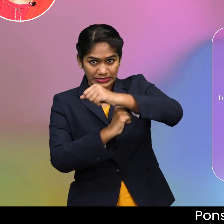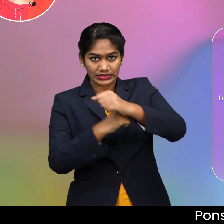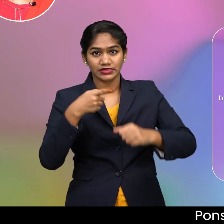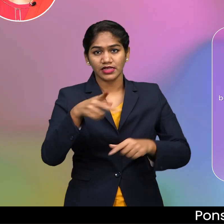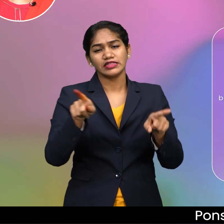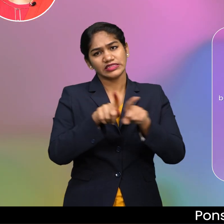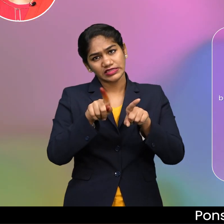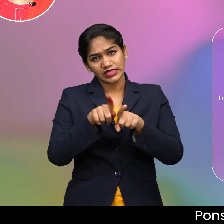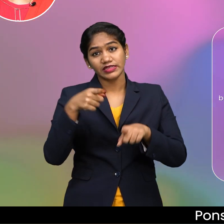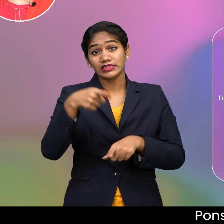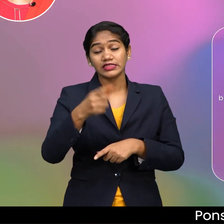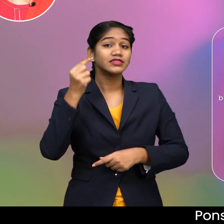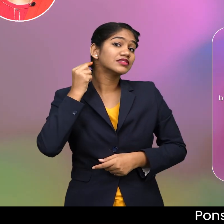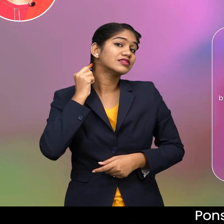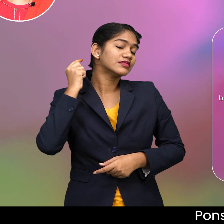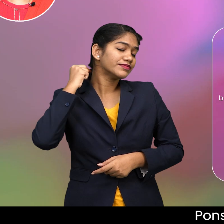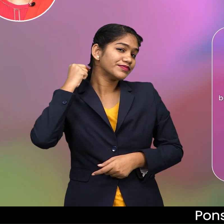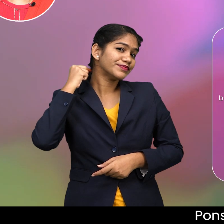Pons is situated